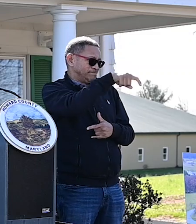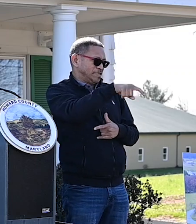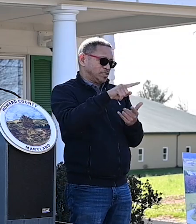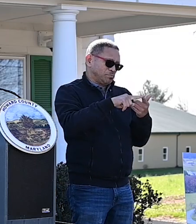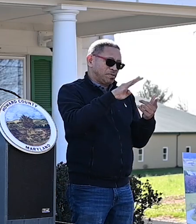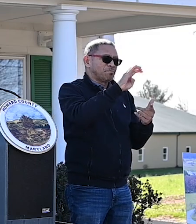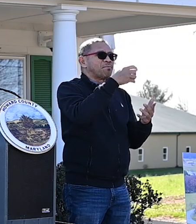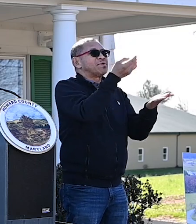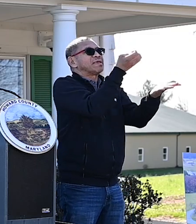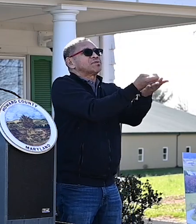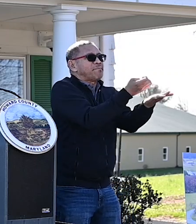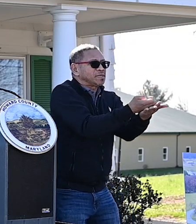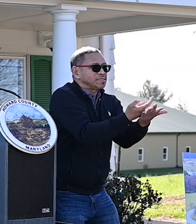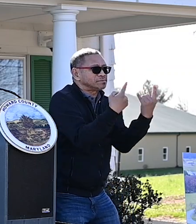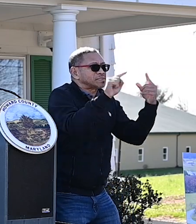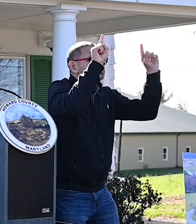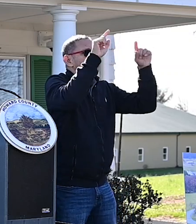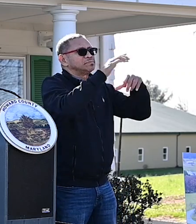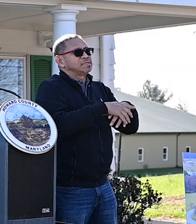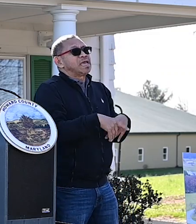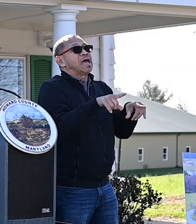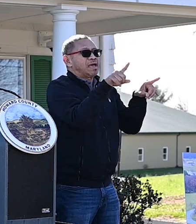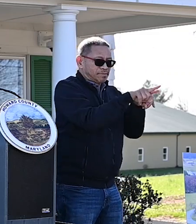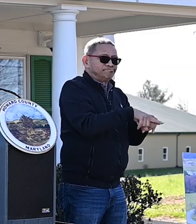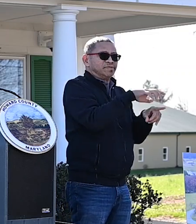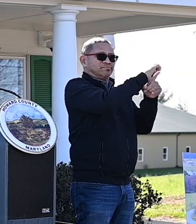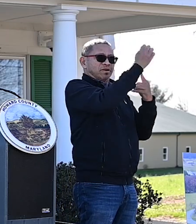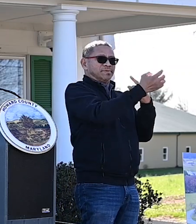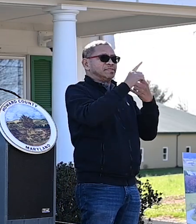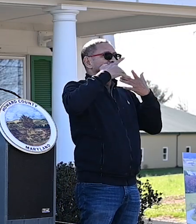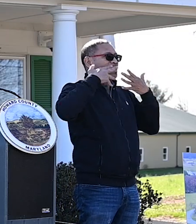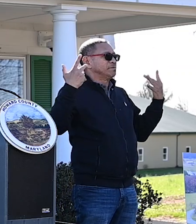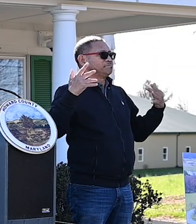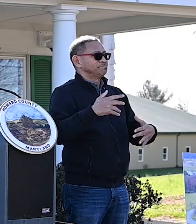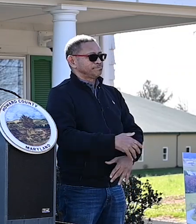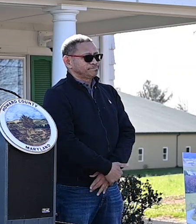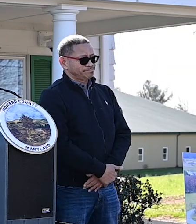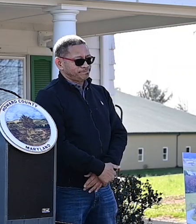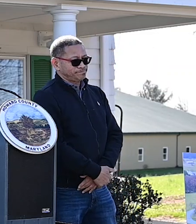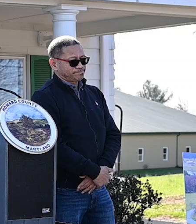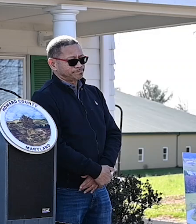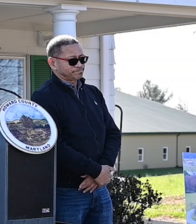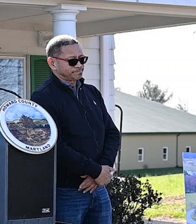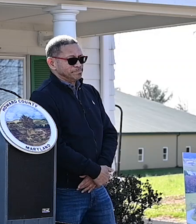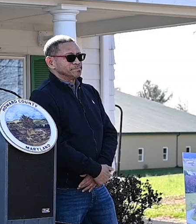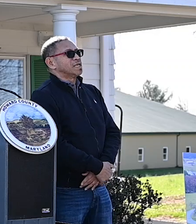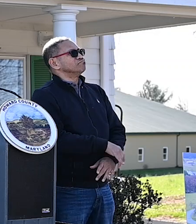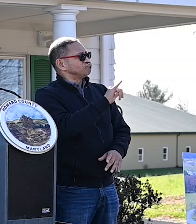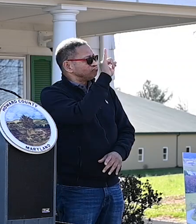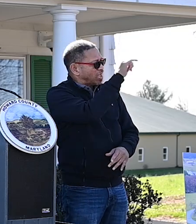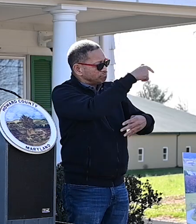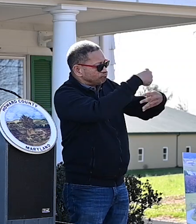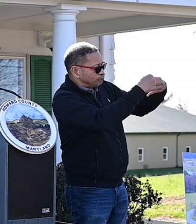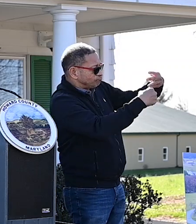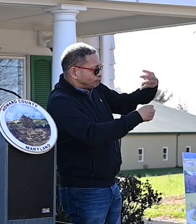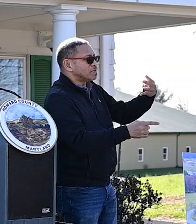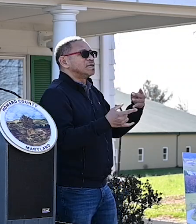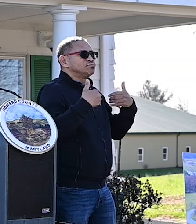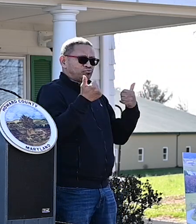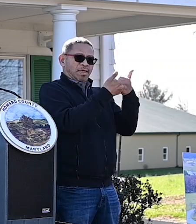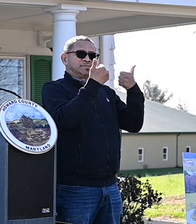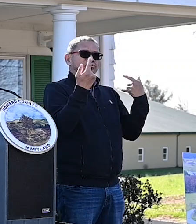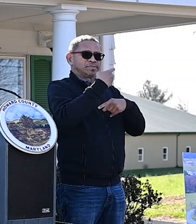to be economically successful as well as environmentally friendly. Those are the challenges that we face